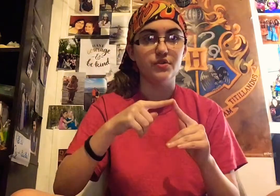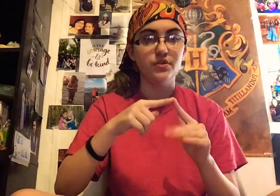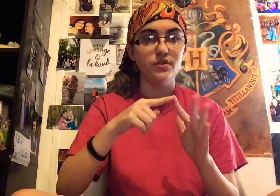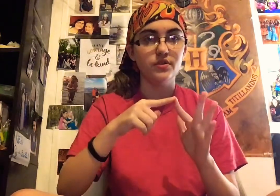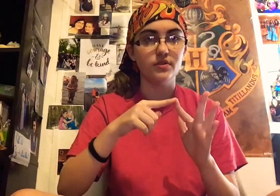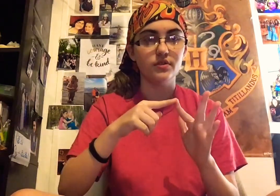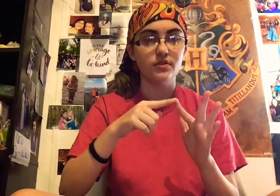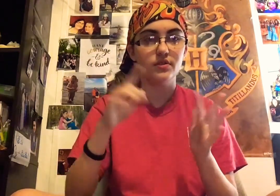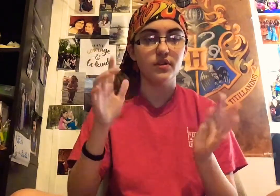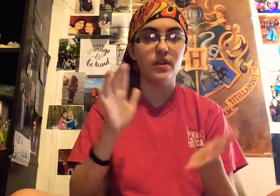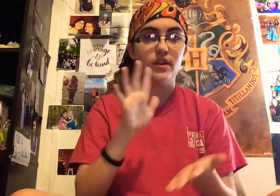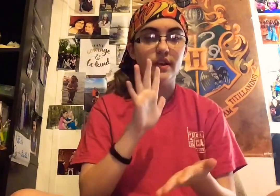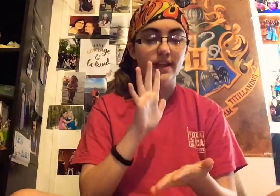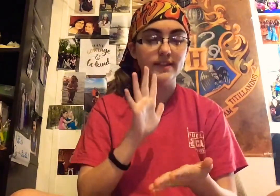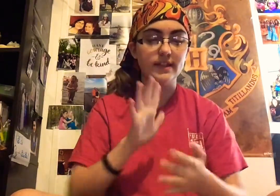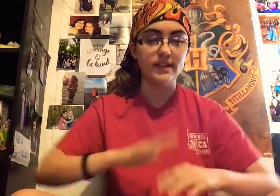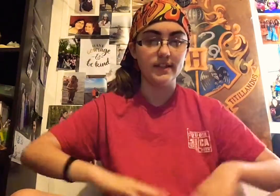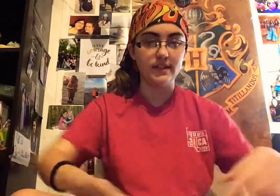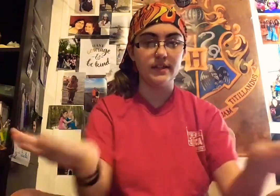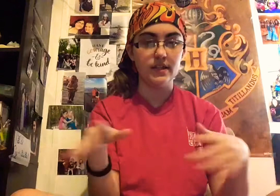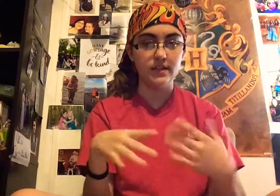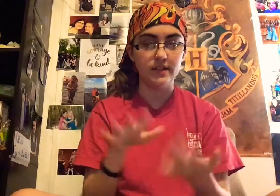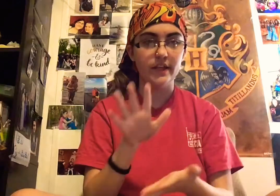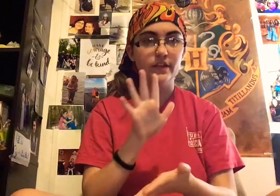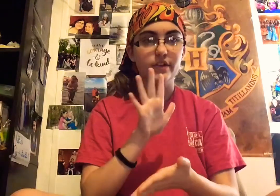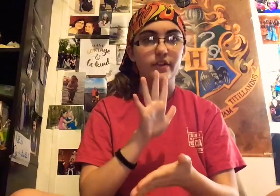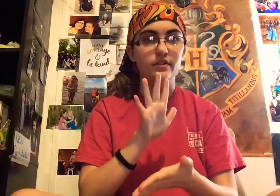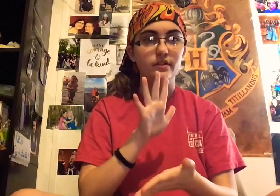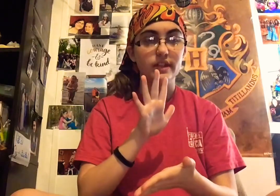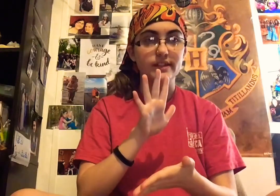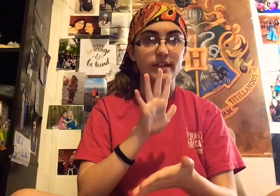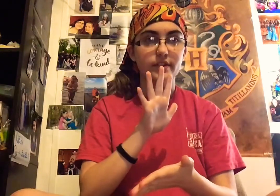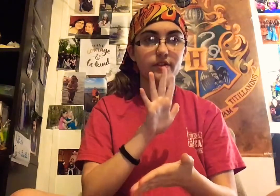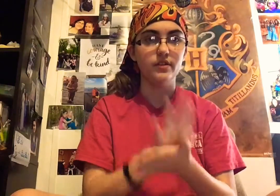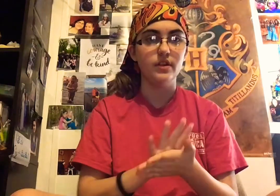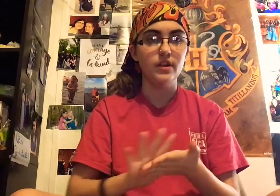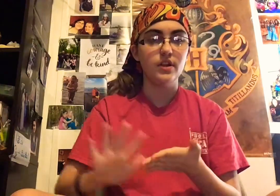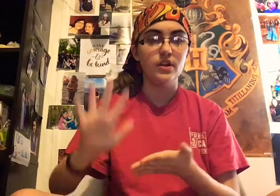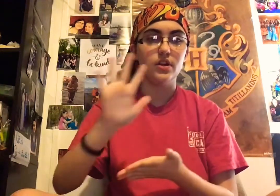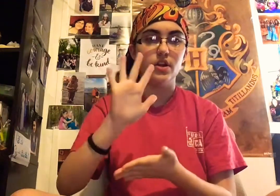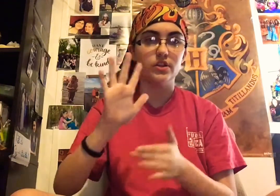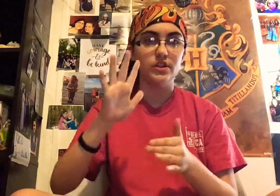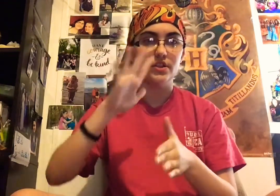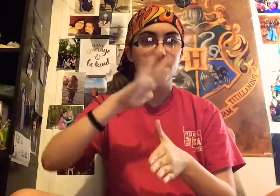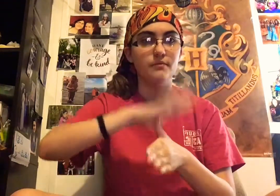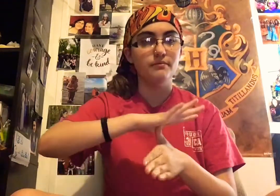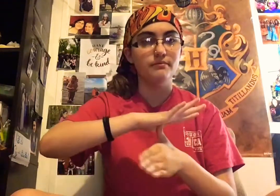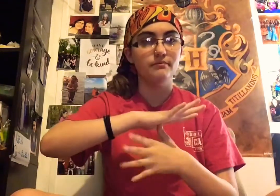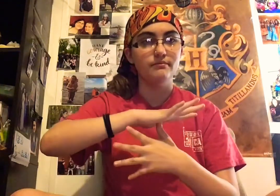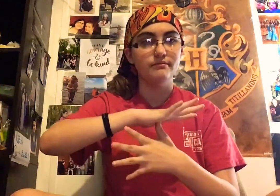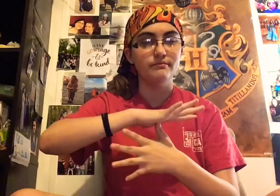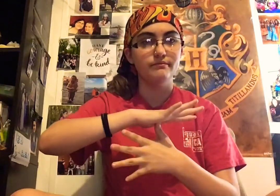junior. Next is senior year, senior, college,